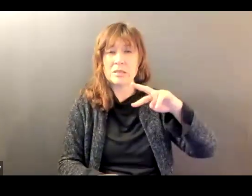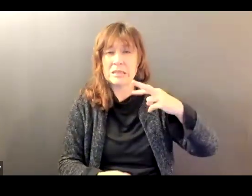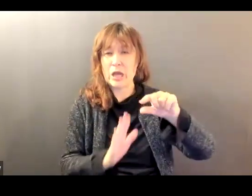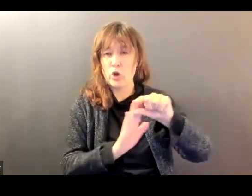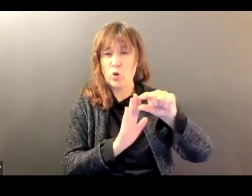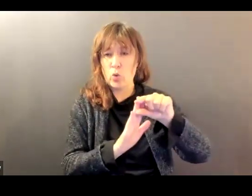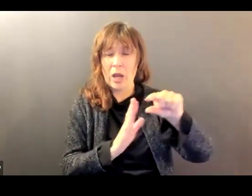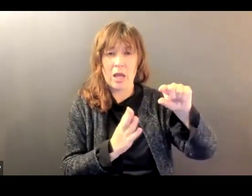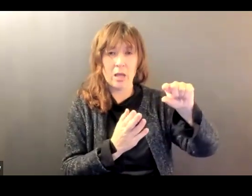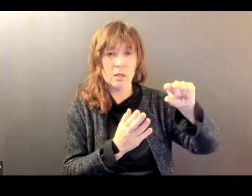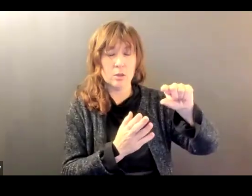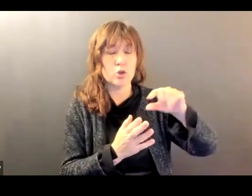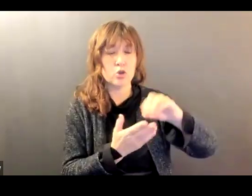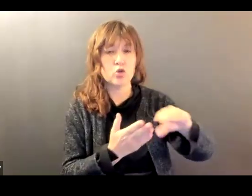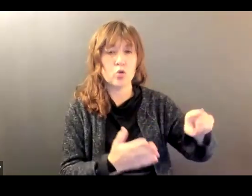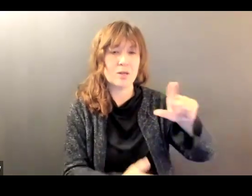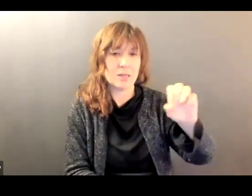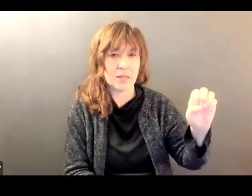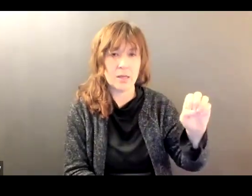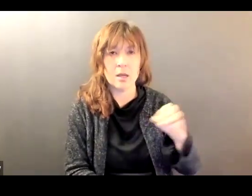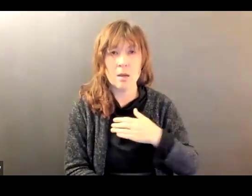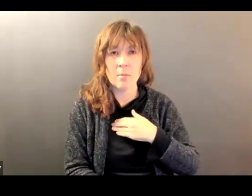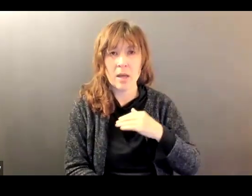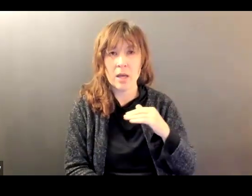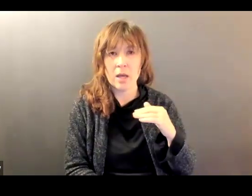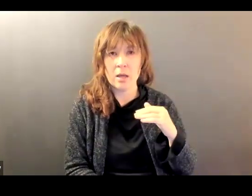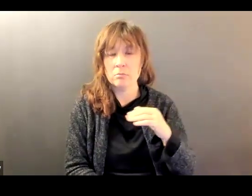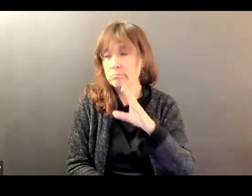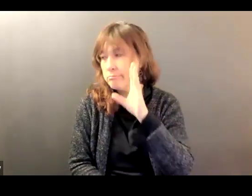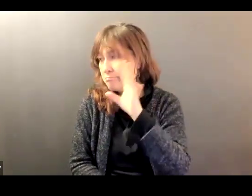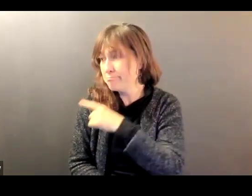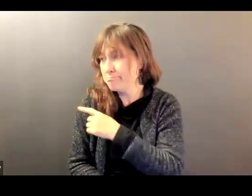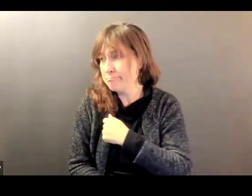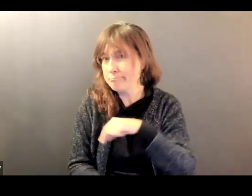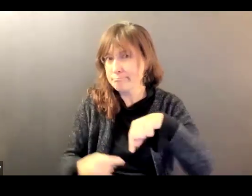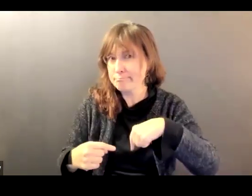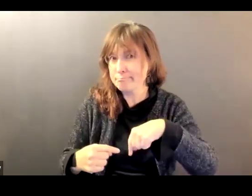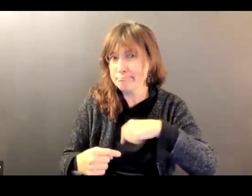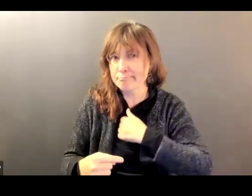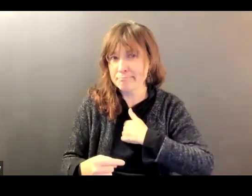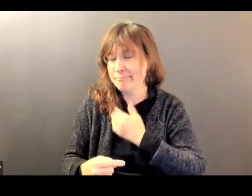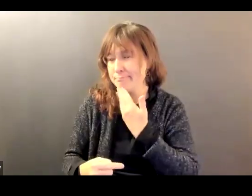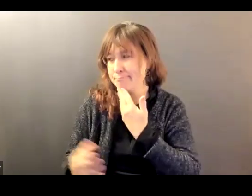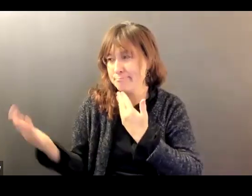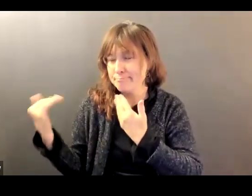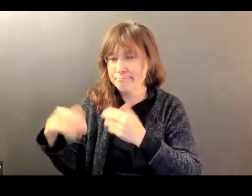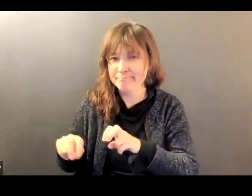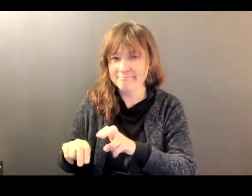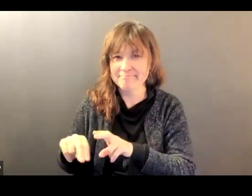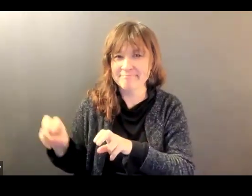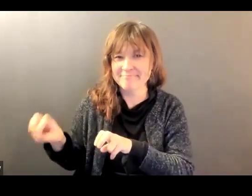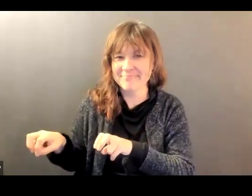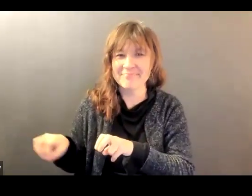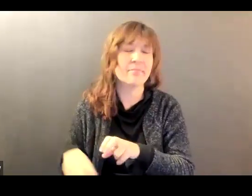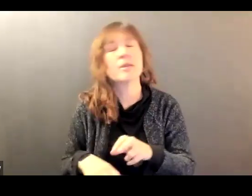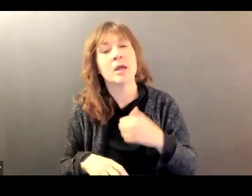School. My child was homeschooled. Thank you, because I'm nervous. Love you, Kyle. My child